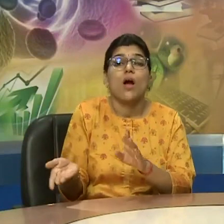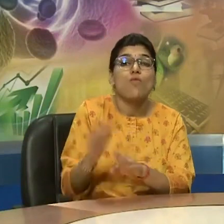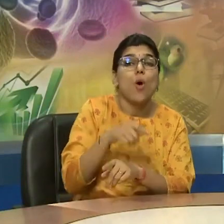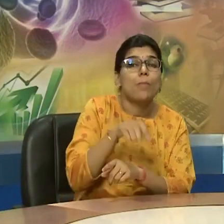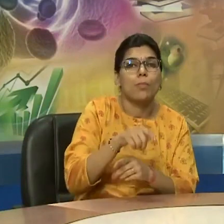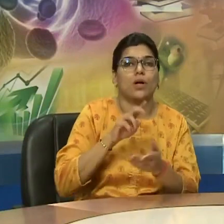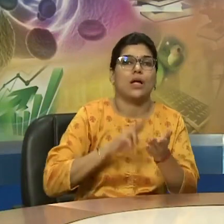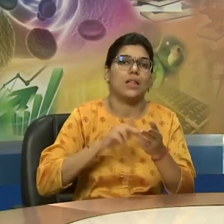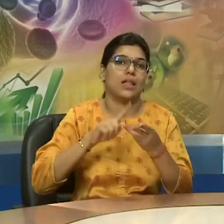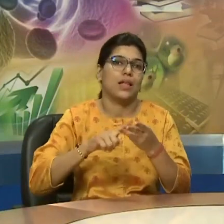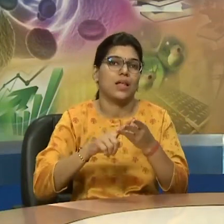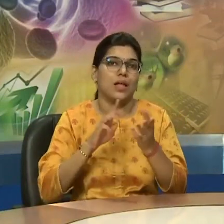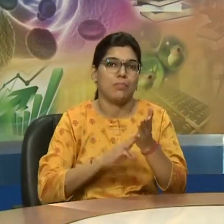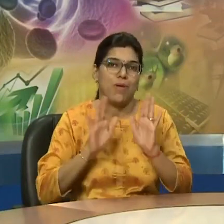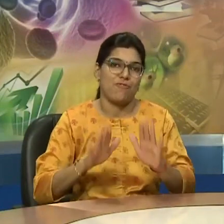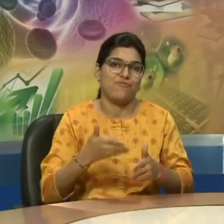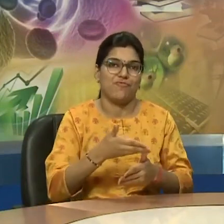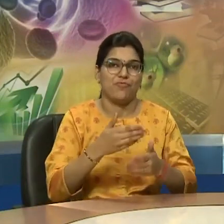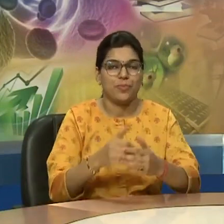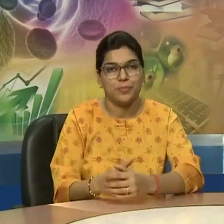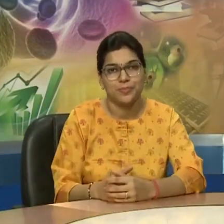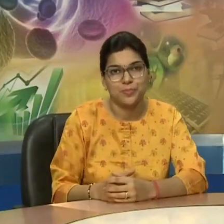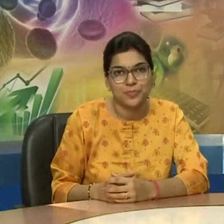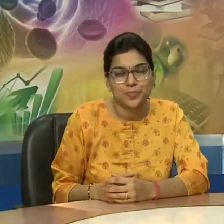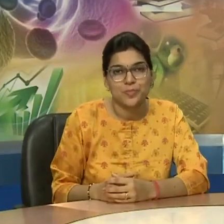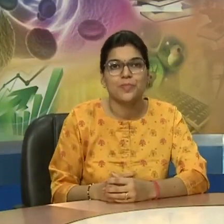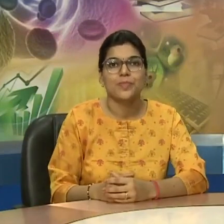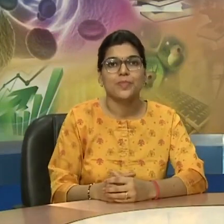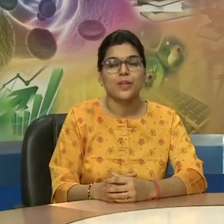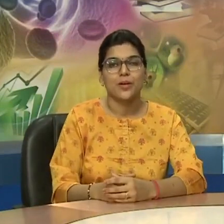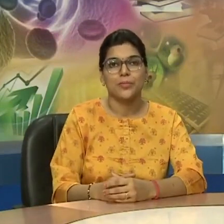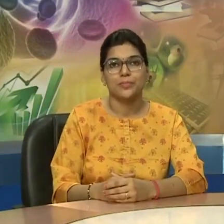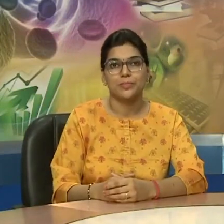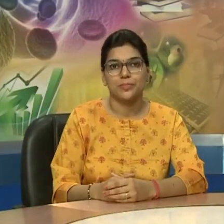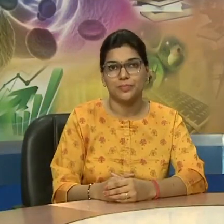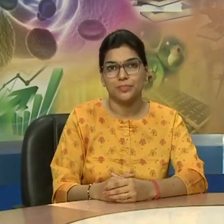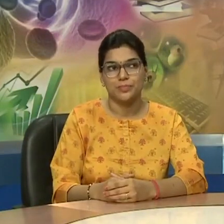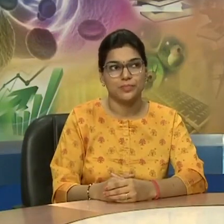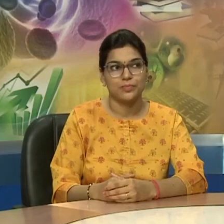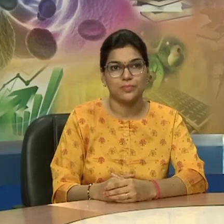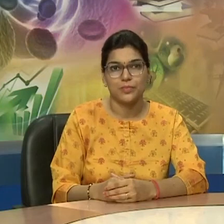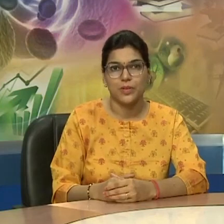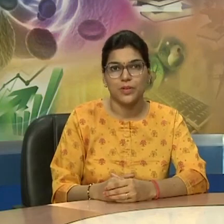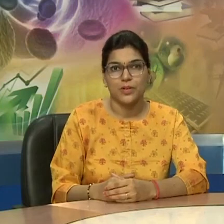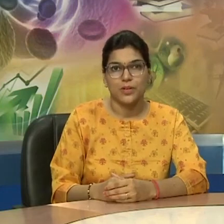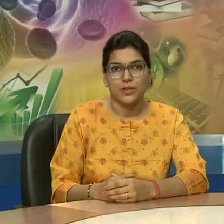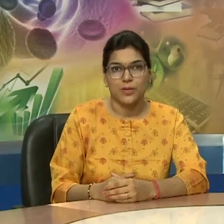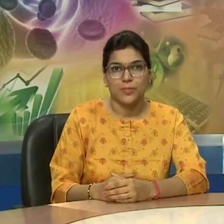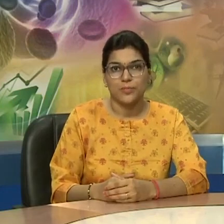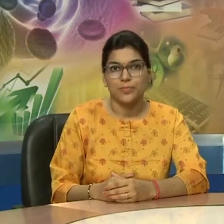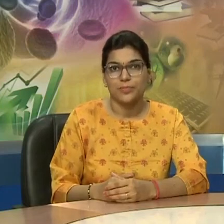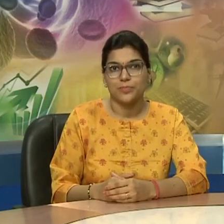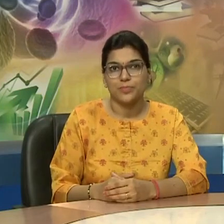remains excavated at the Harappan site.